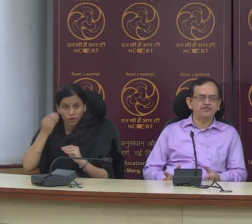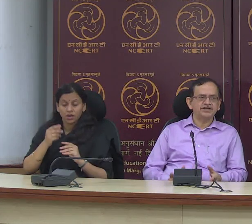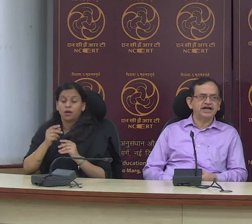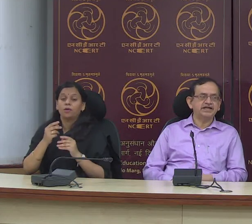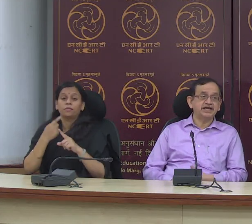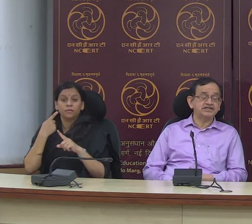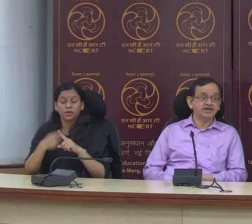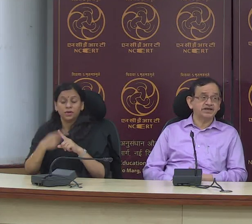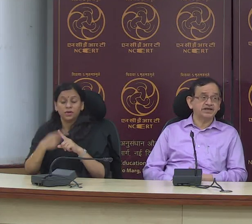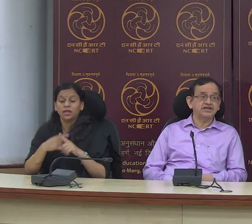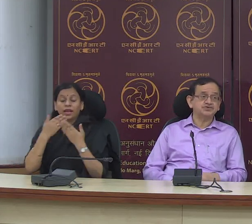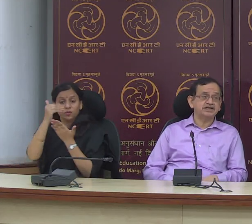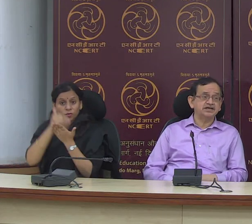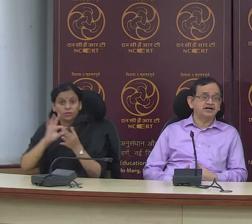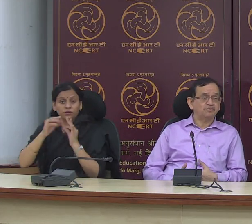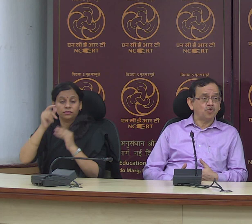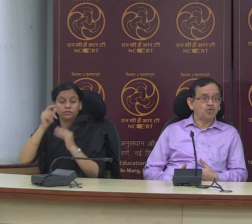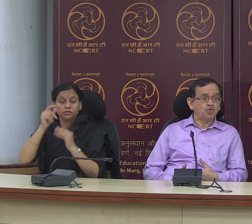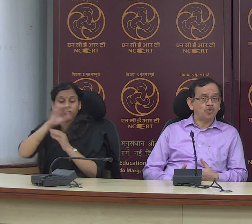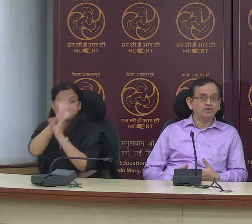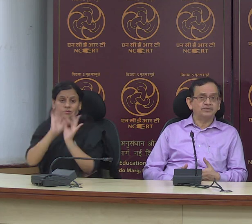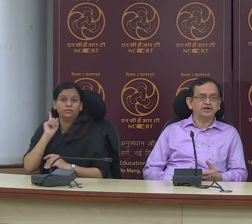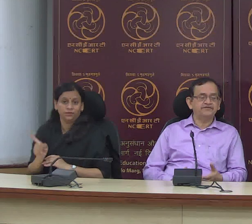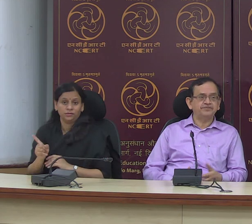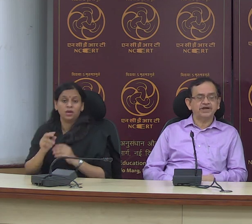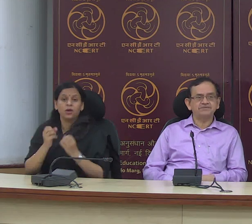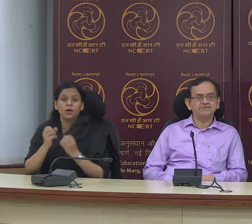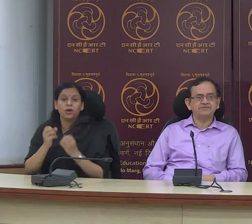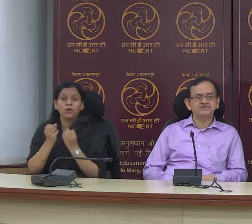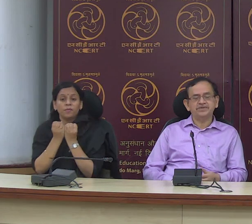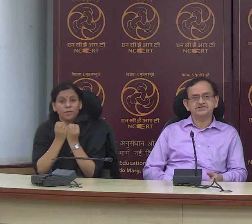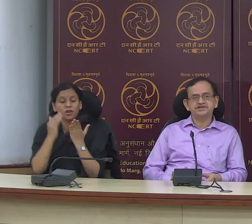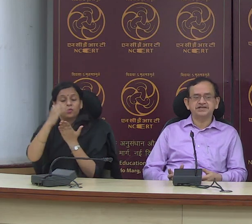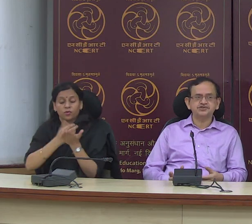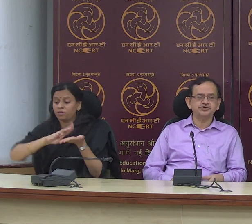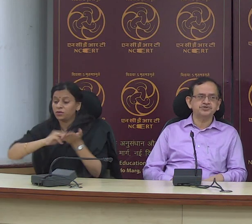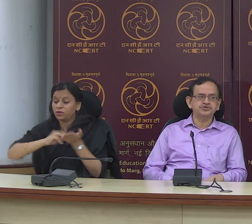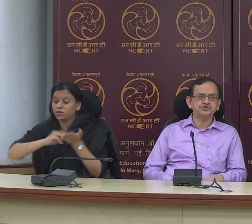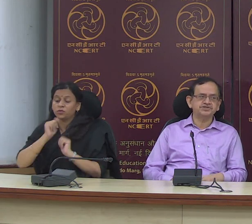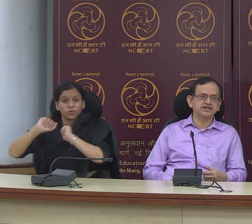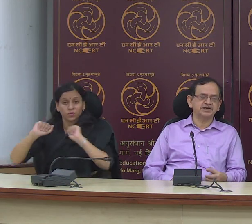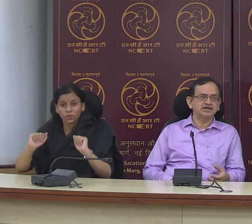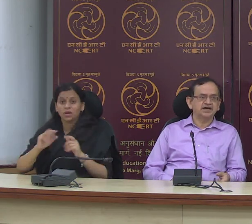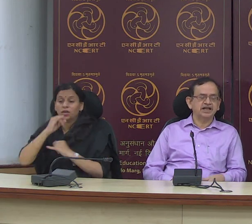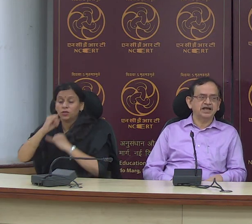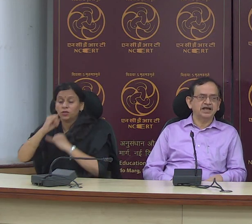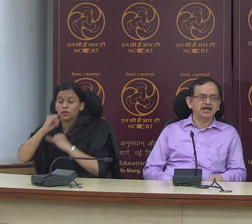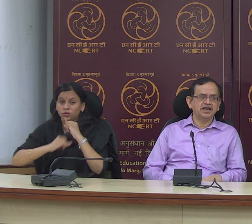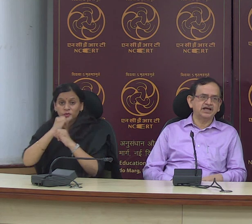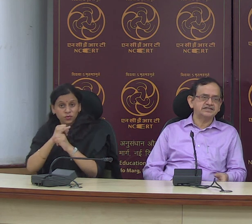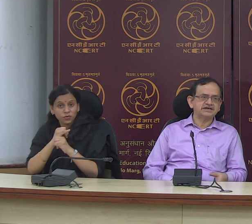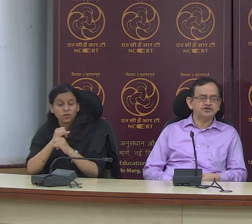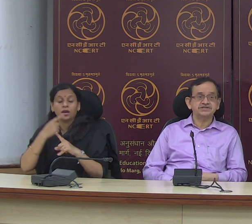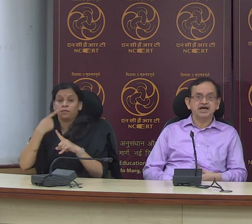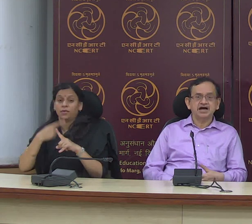of that area as well, so that all different programs of ministries and institutions and